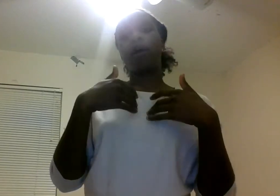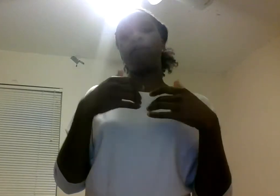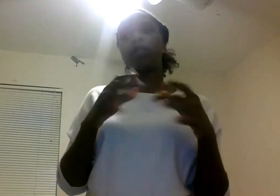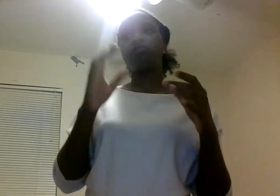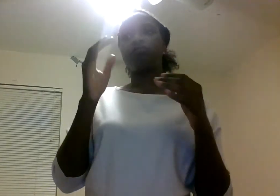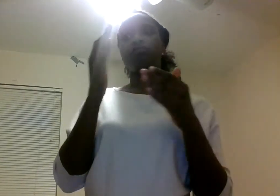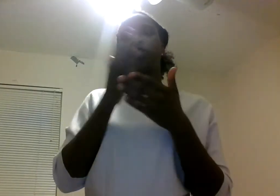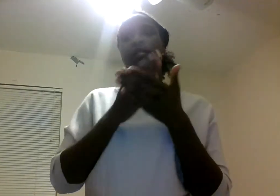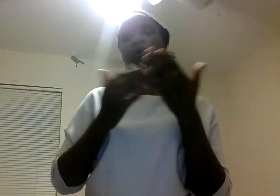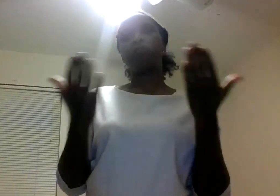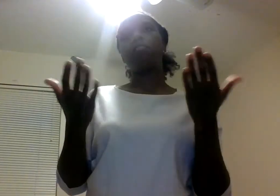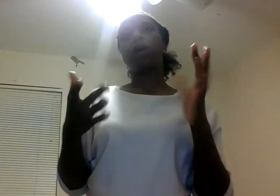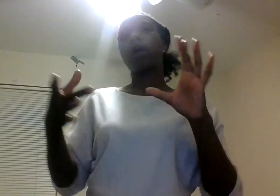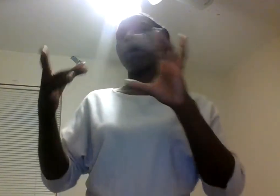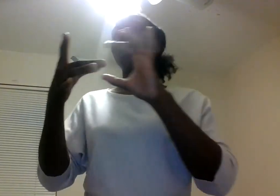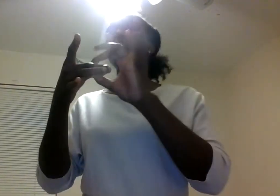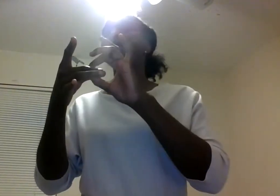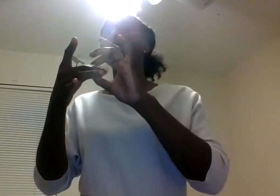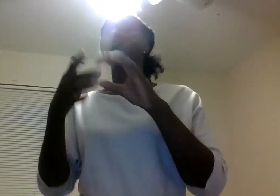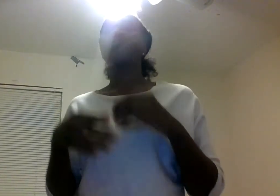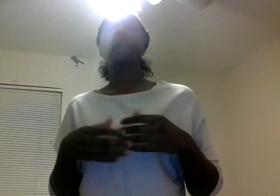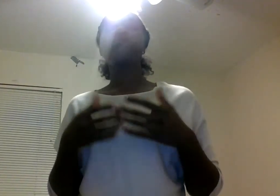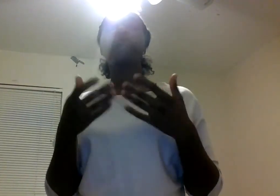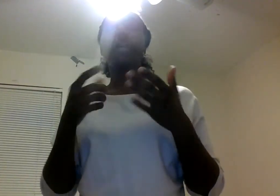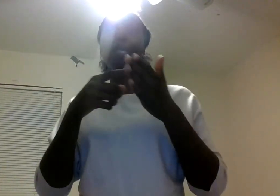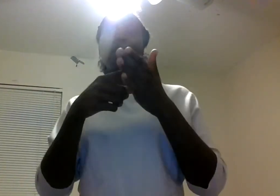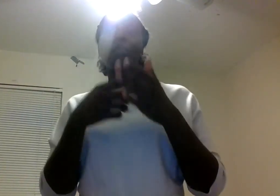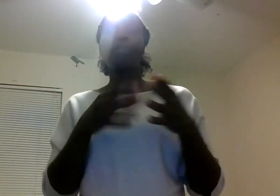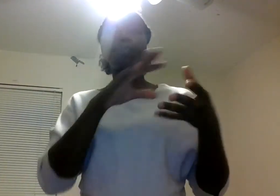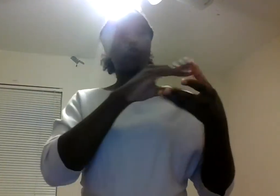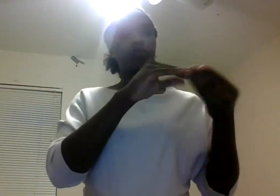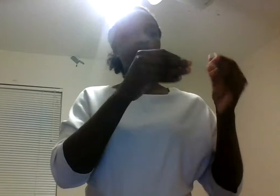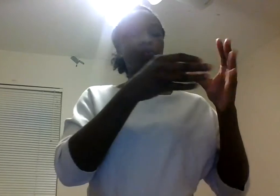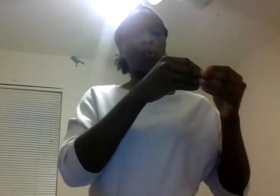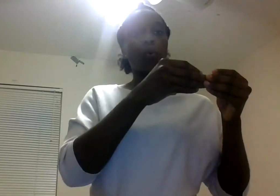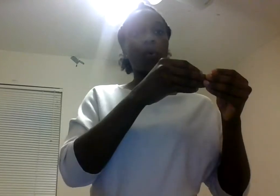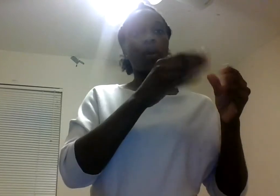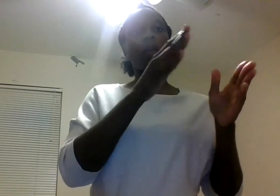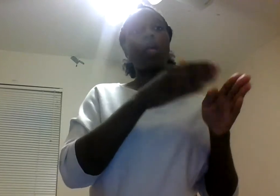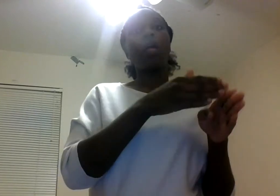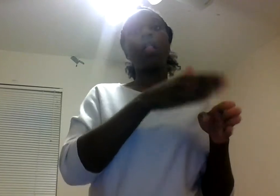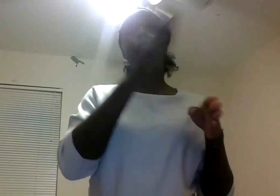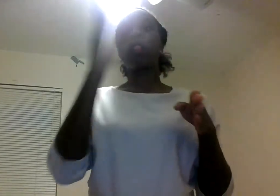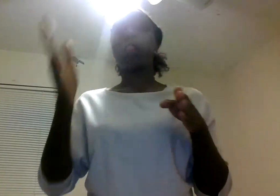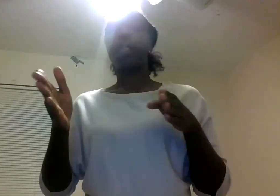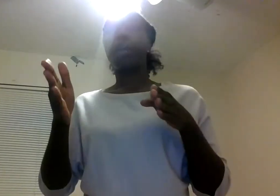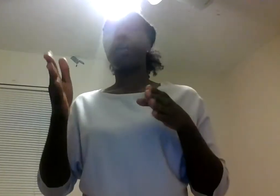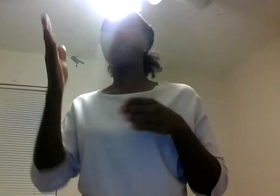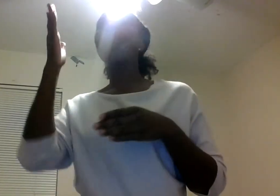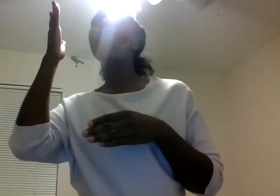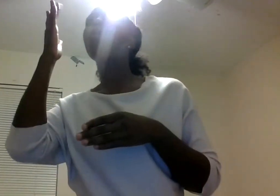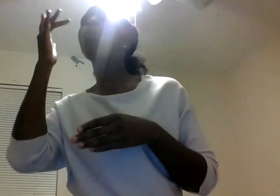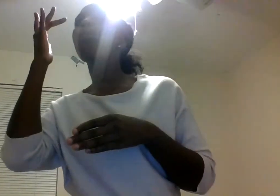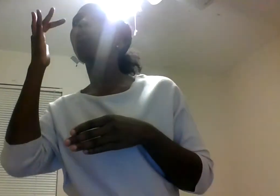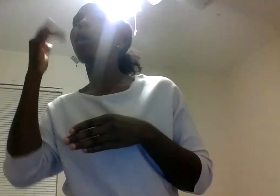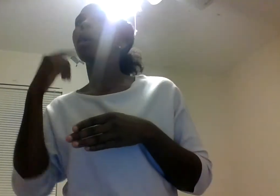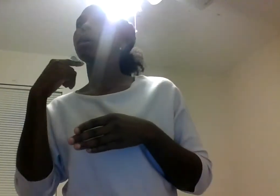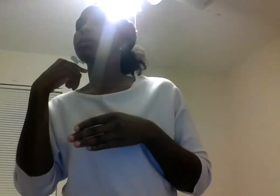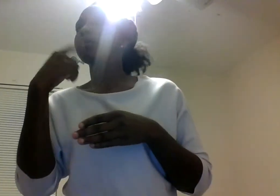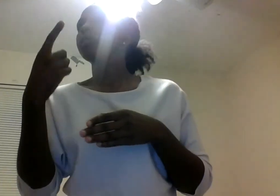tell you this? Because my objective or my goal with this presentation is to. So what you can do is be very conscious